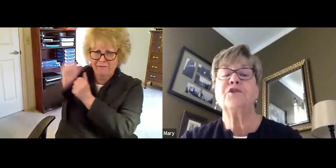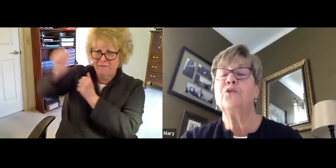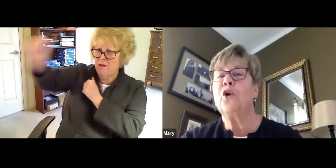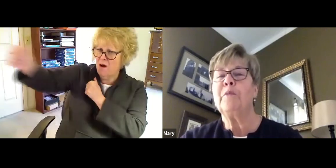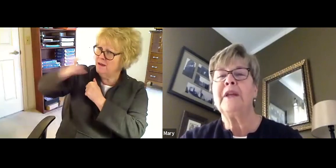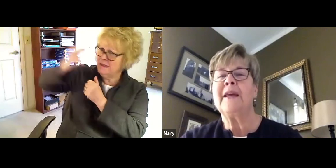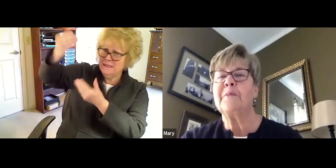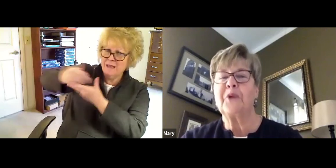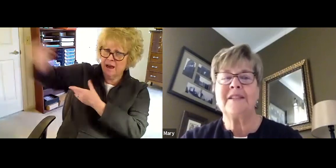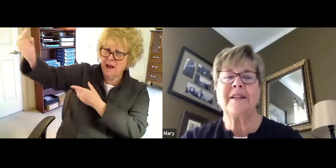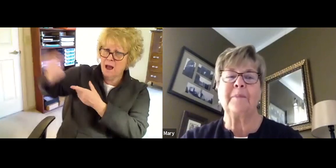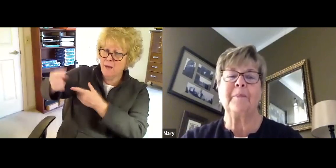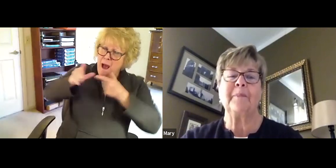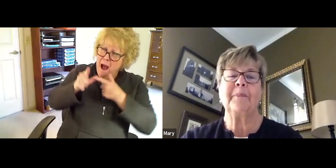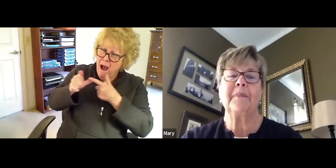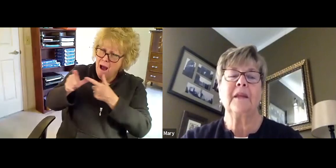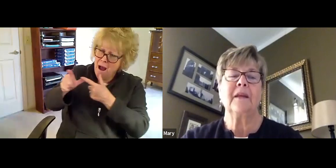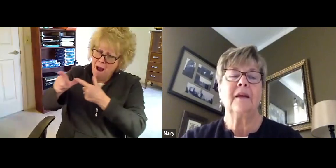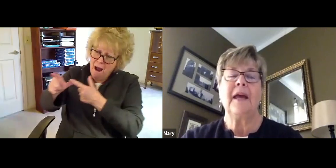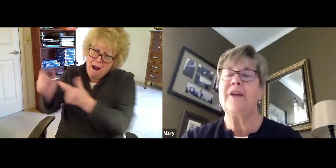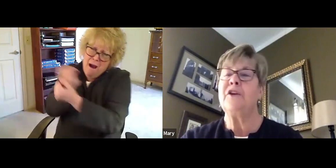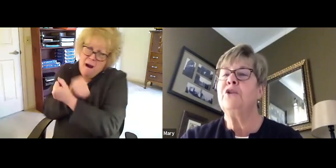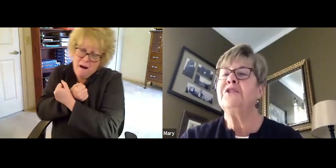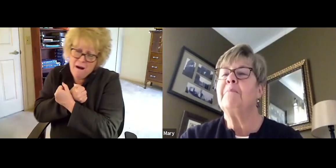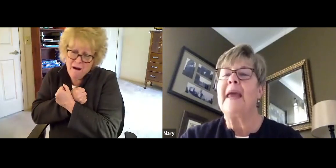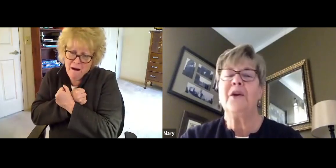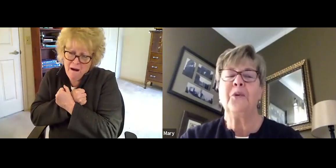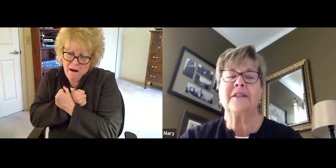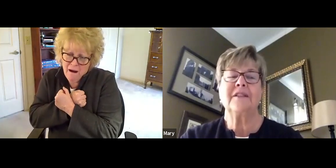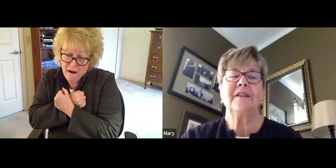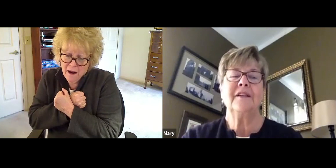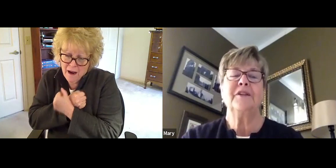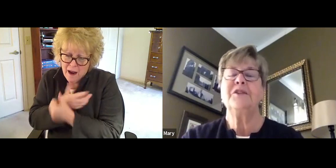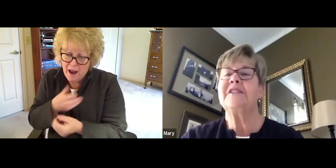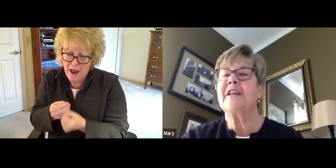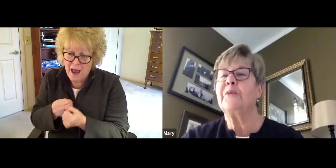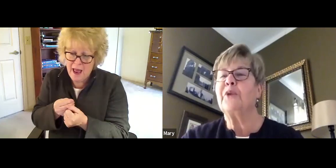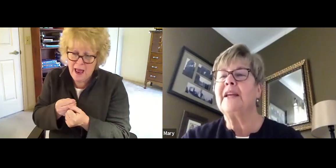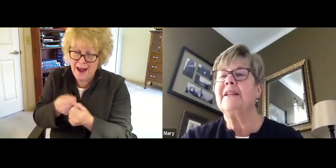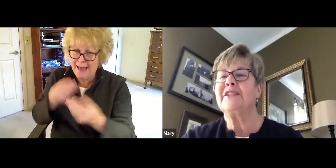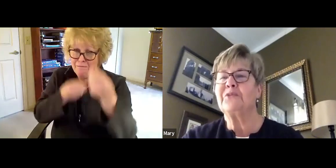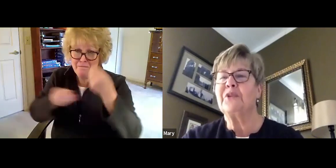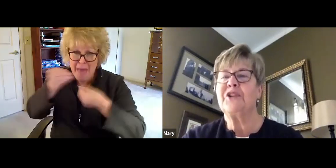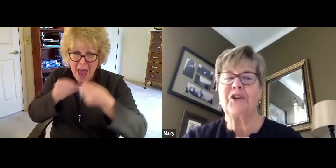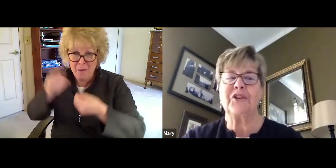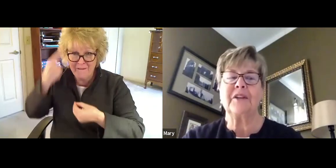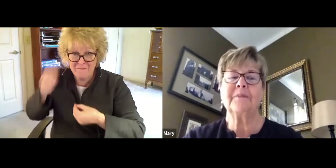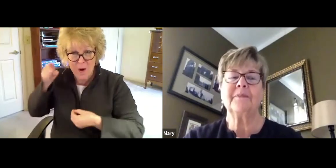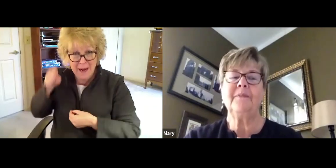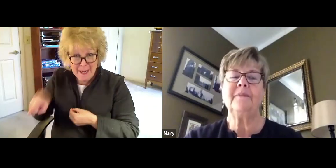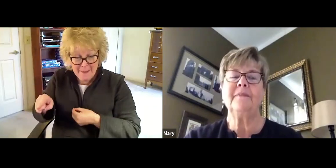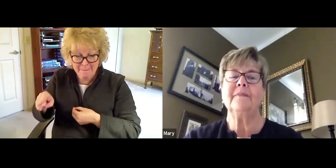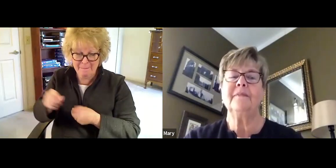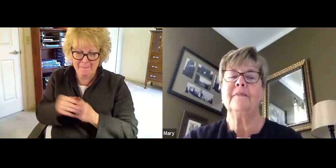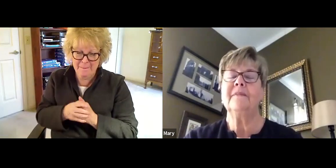runs to warmly embrace him, and hosts a banquet to celebrate his return.